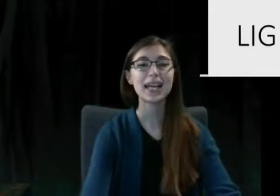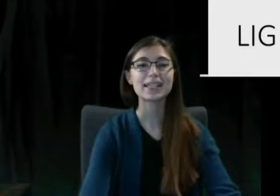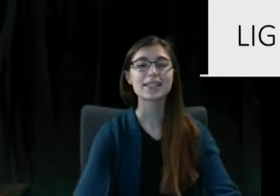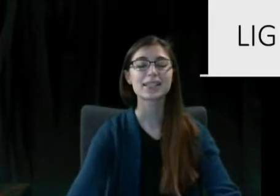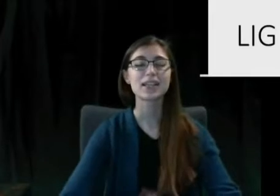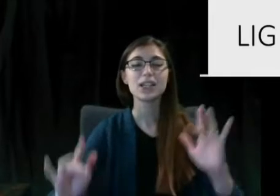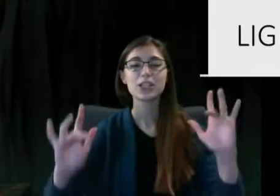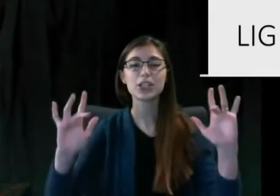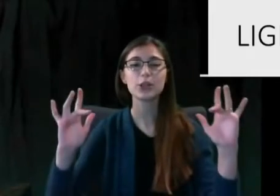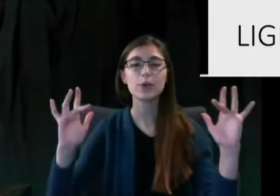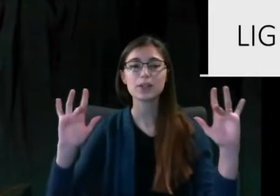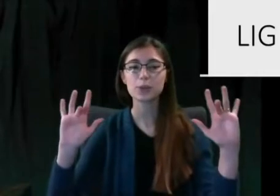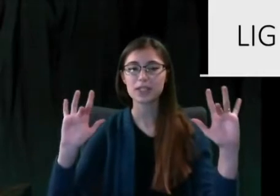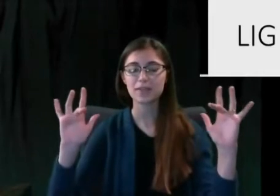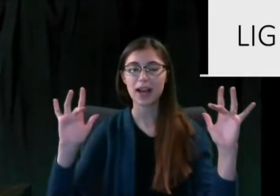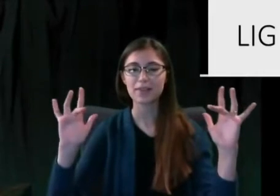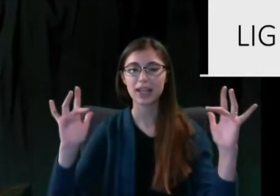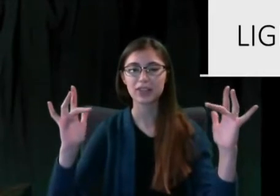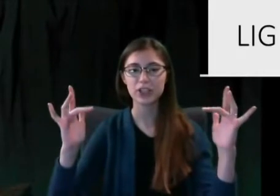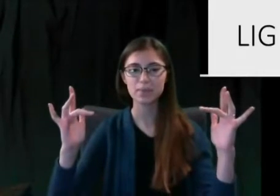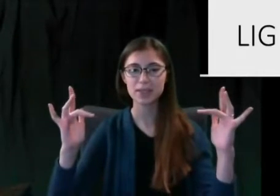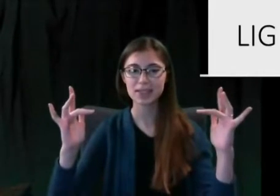Light. 2 25 hand shapes.